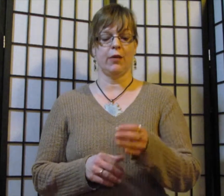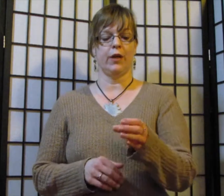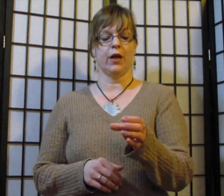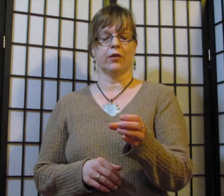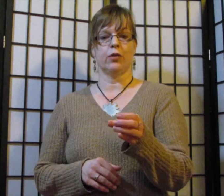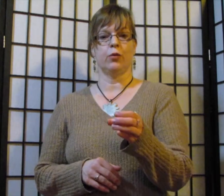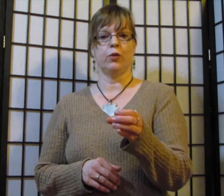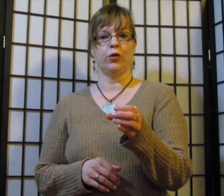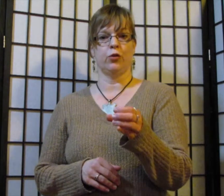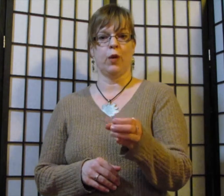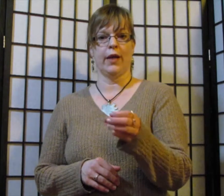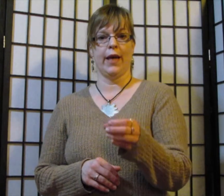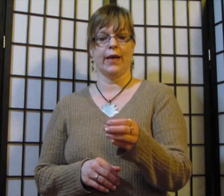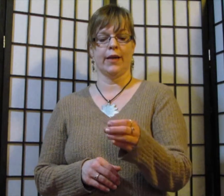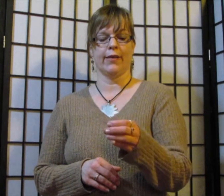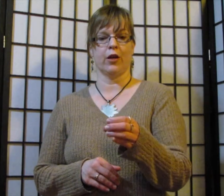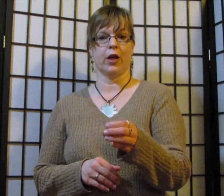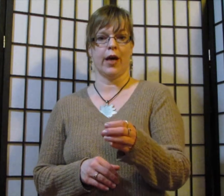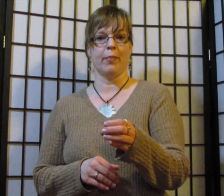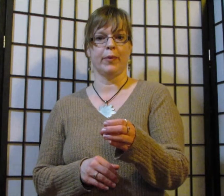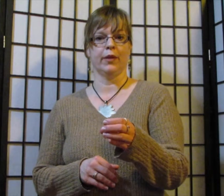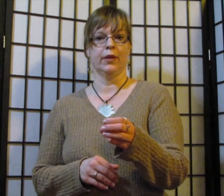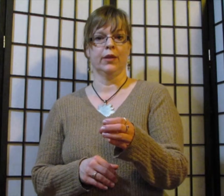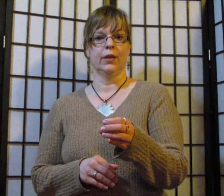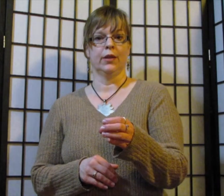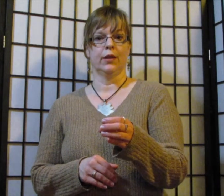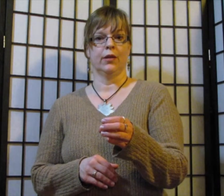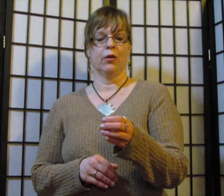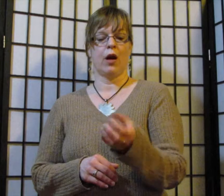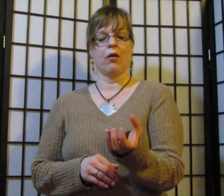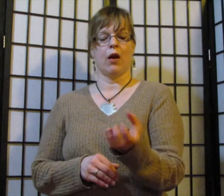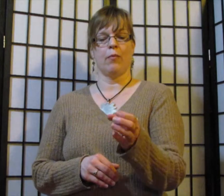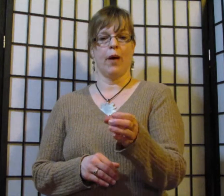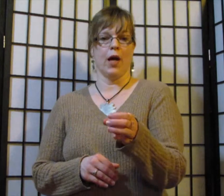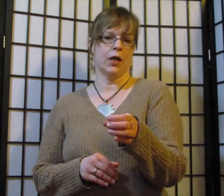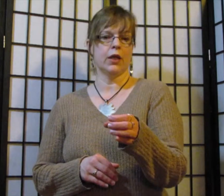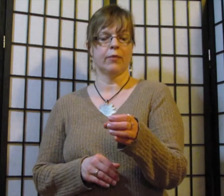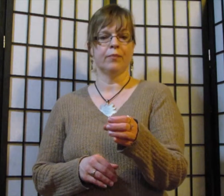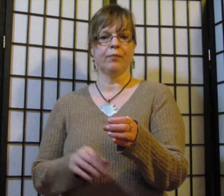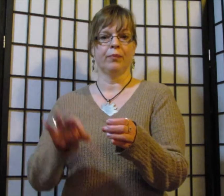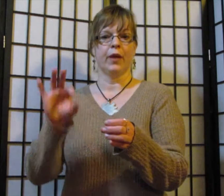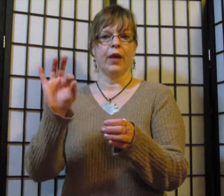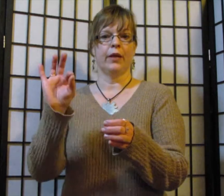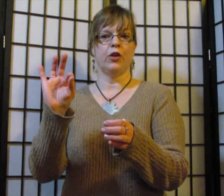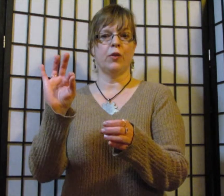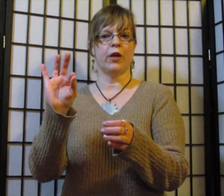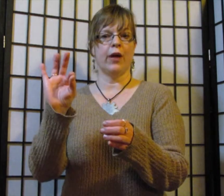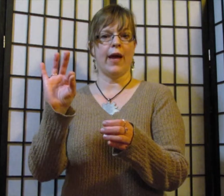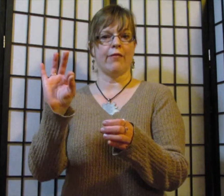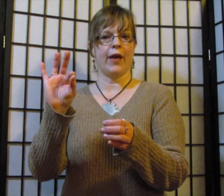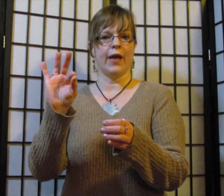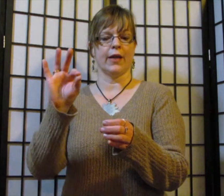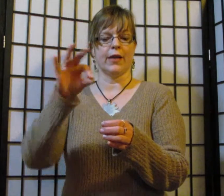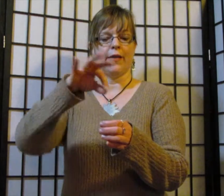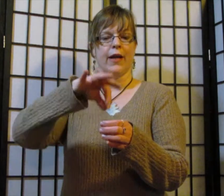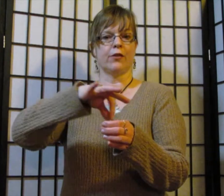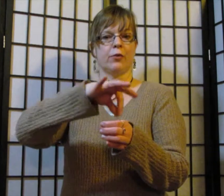we also use one hand as our cup or our mug. And then you want your F hand, and that's what you're